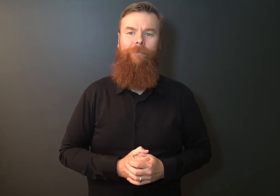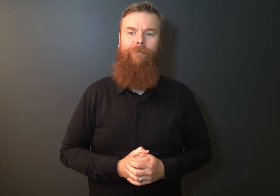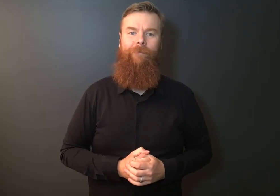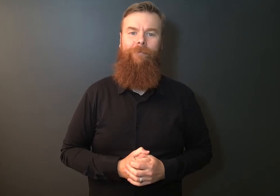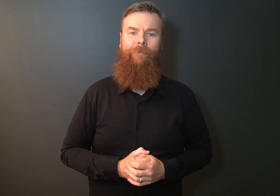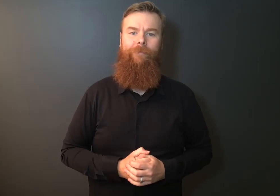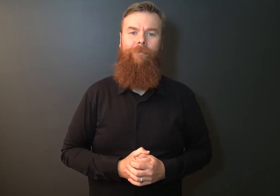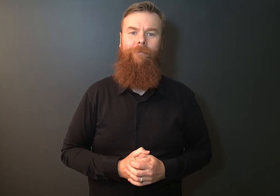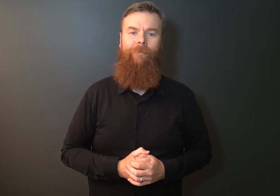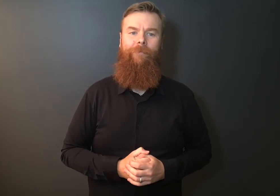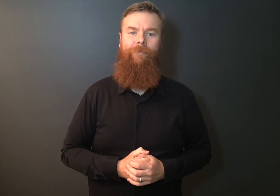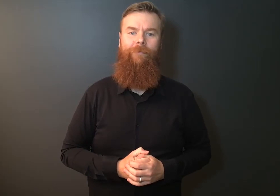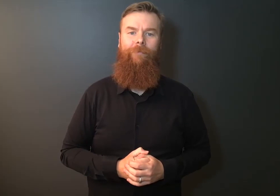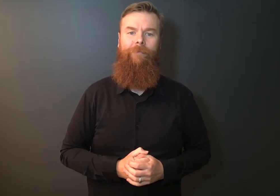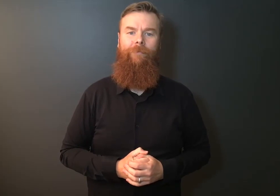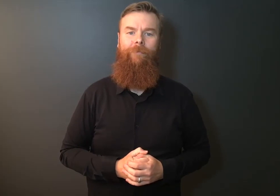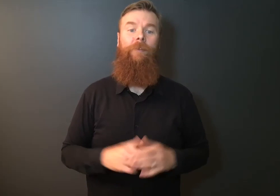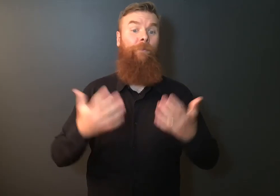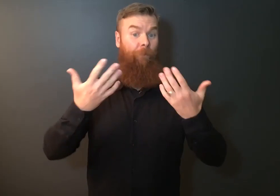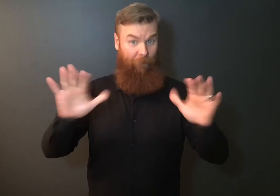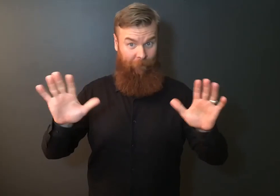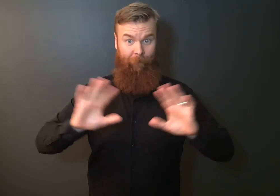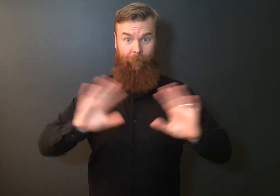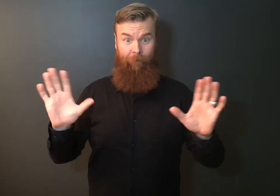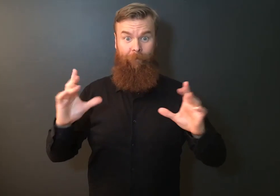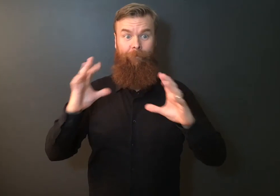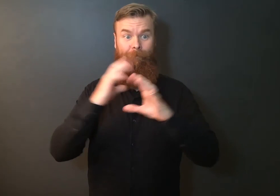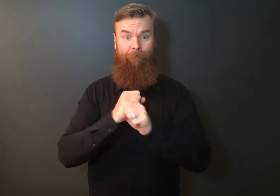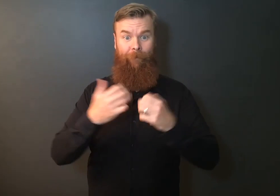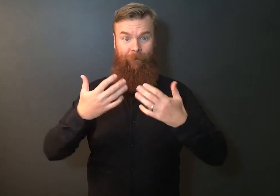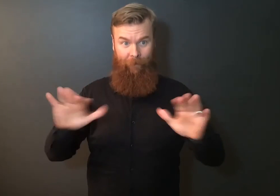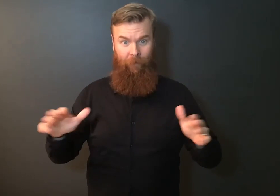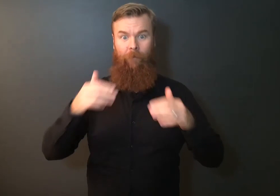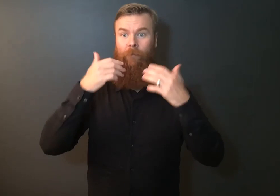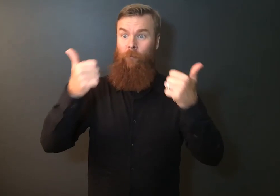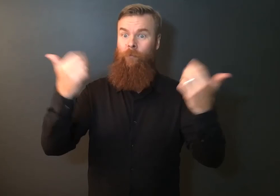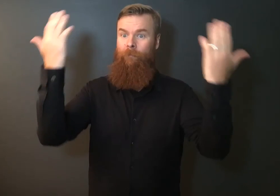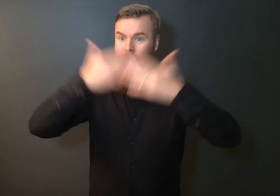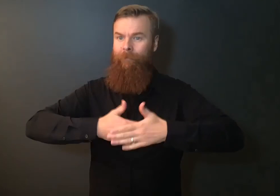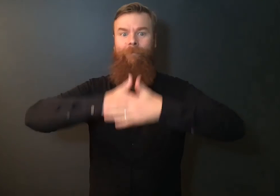Okay, the session is now closed. Have a good day, evening, and night, everyone. Bye-bye.